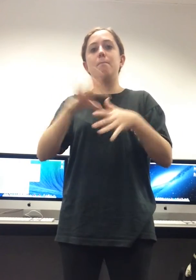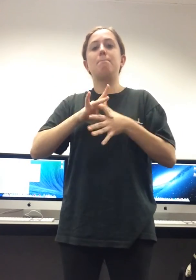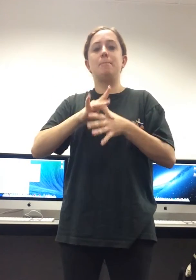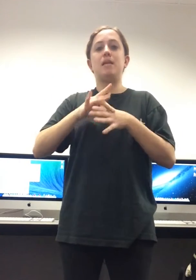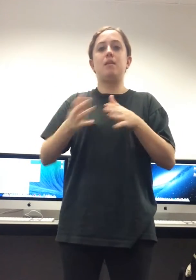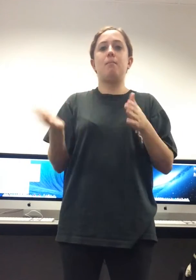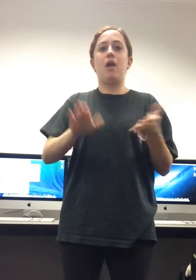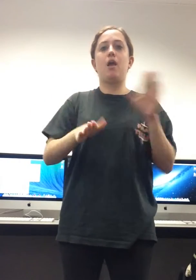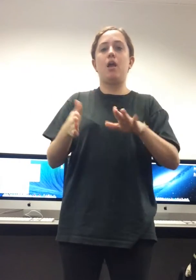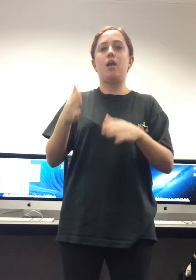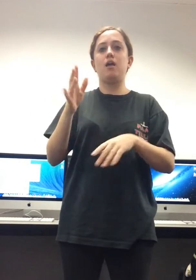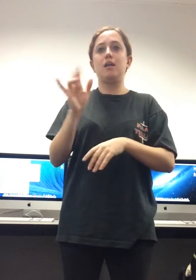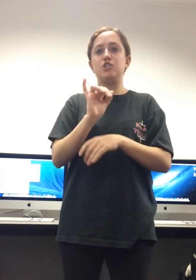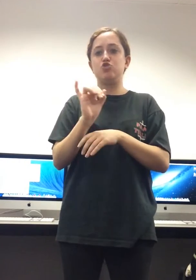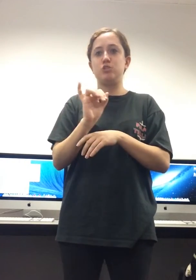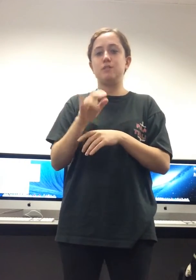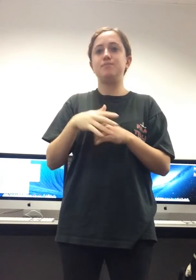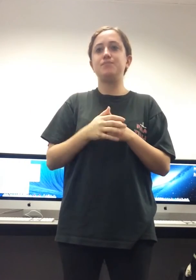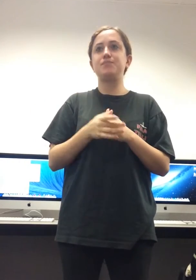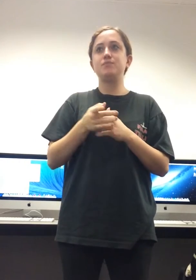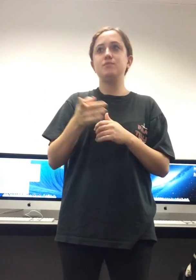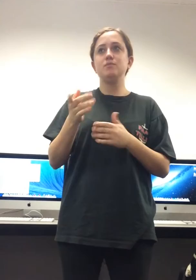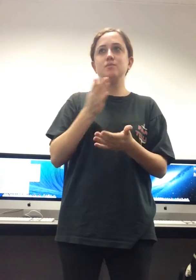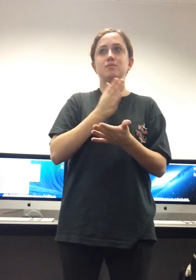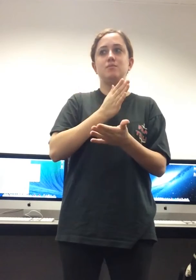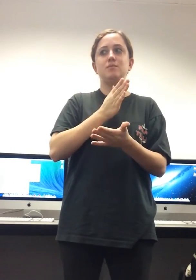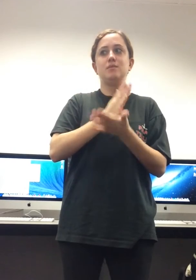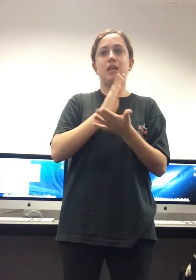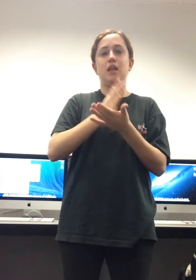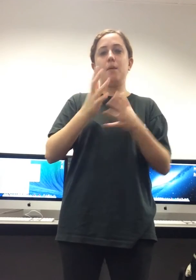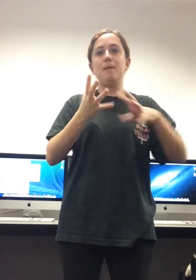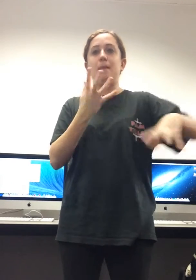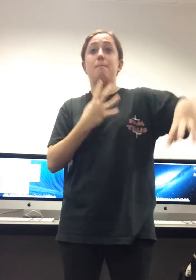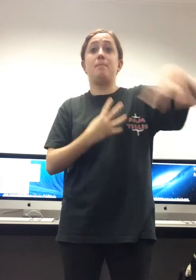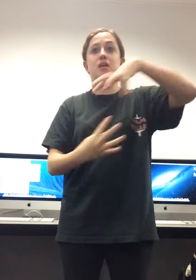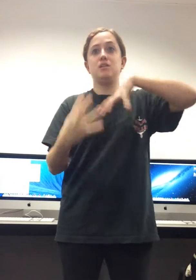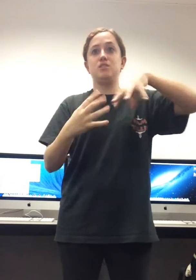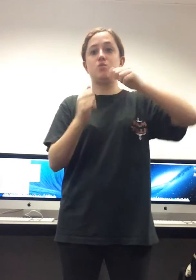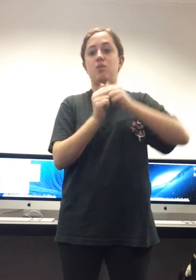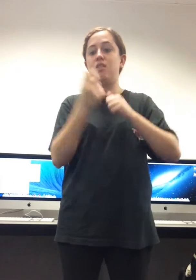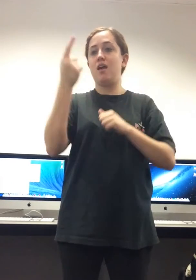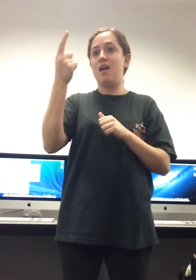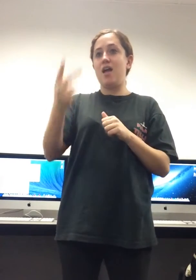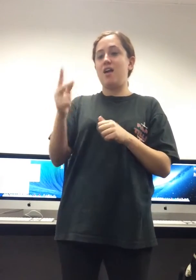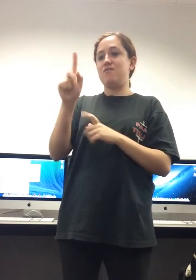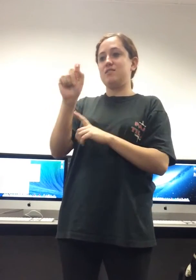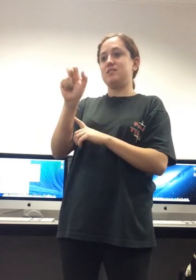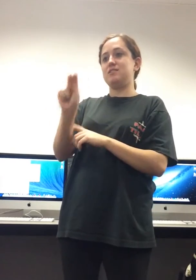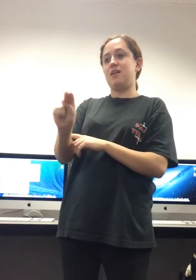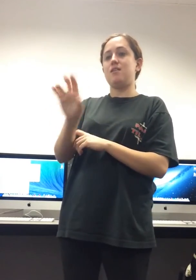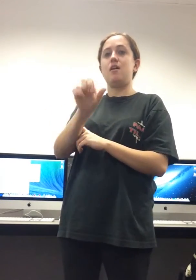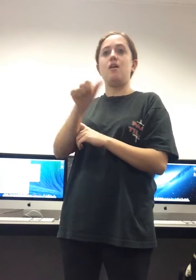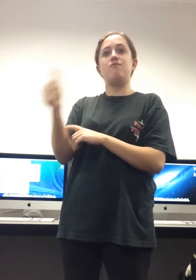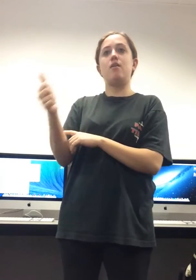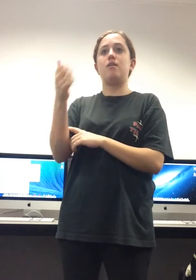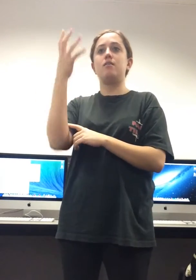2,000 revolutions a minute flyers and mixed with half a ton of other meat. No